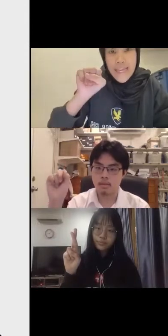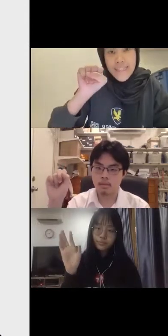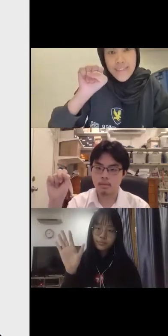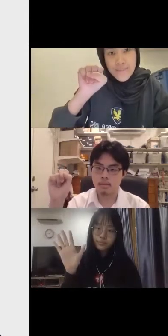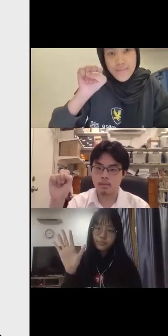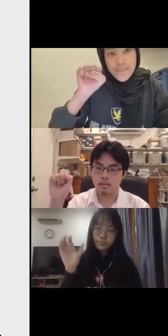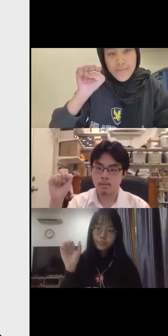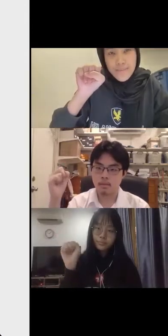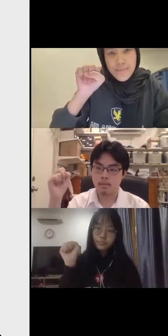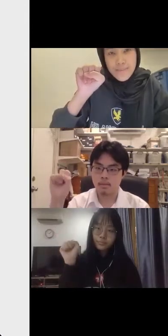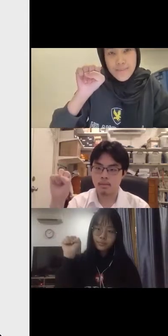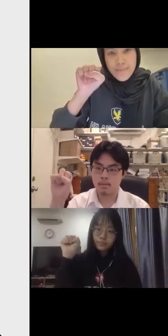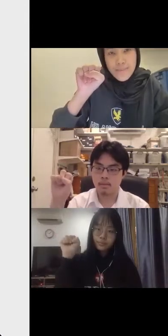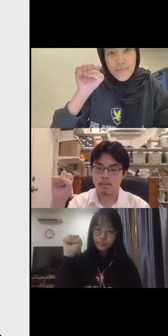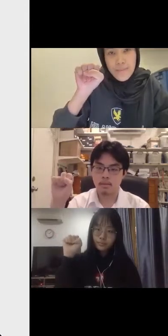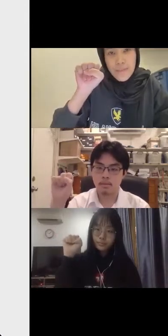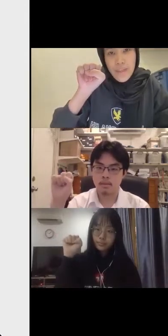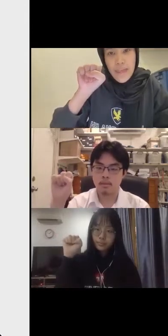S.